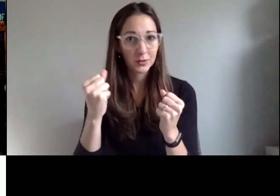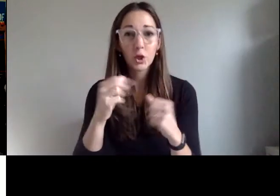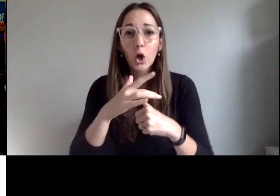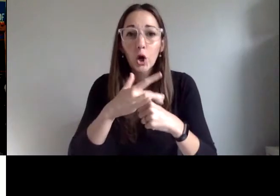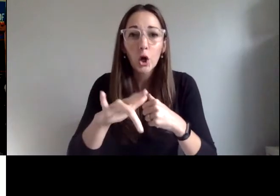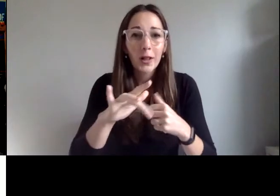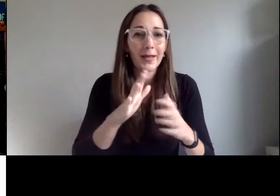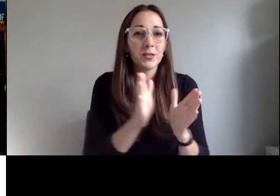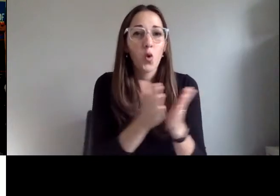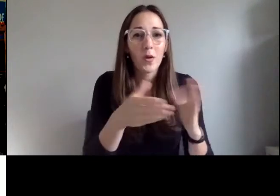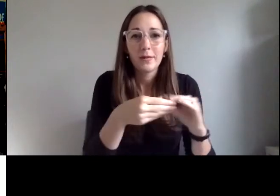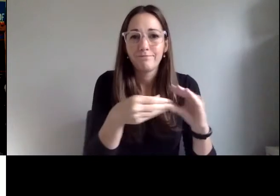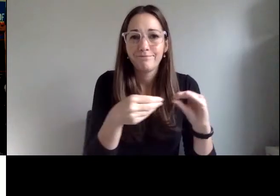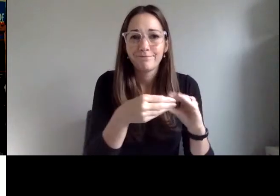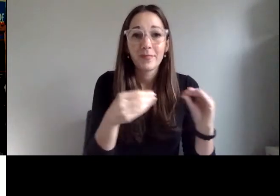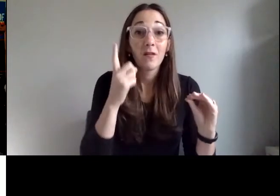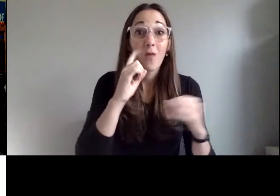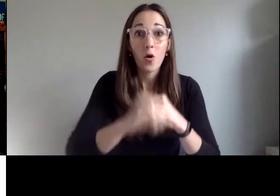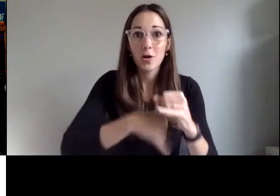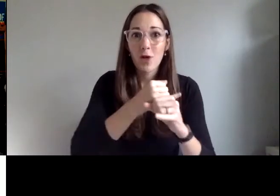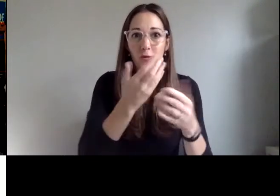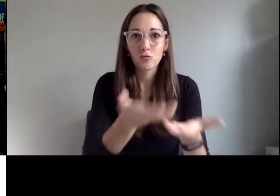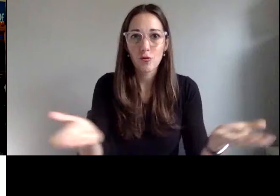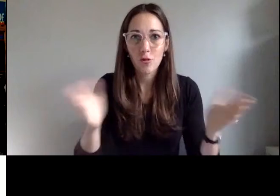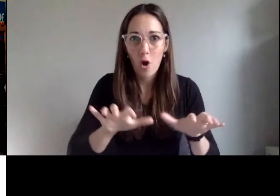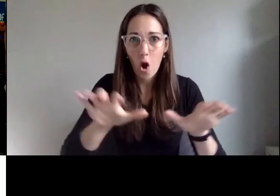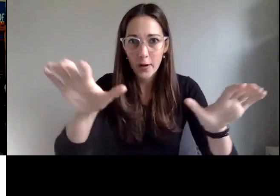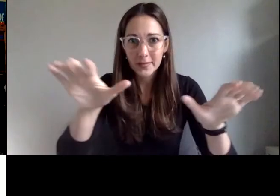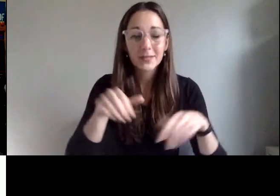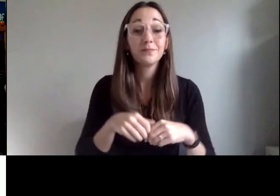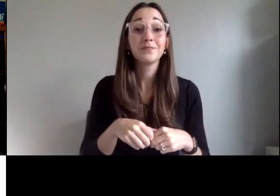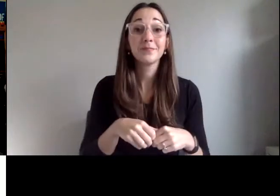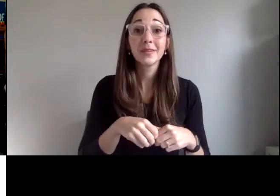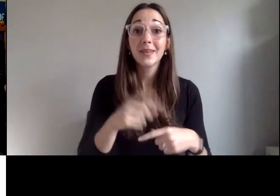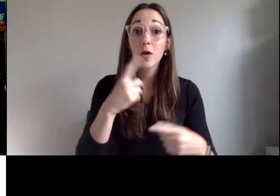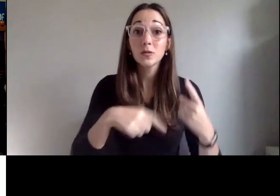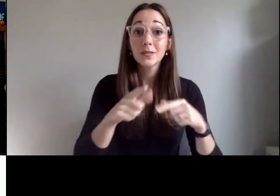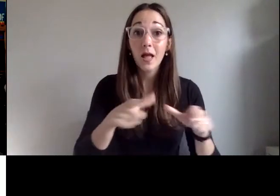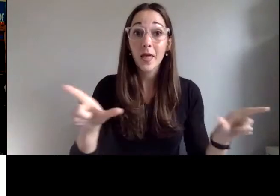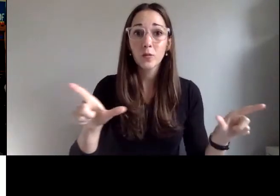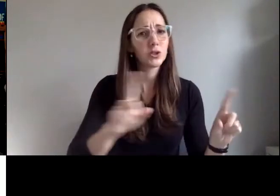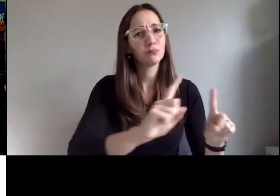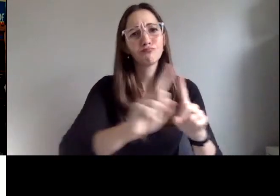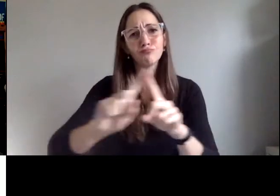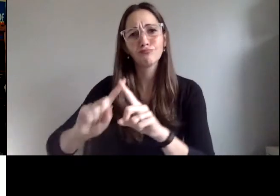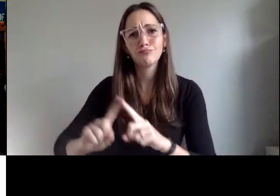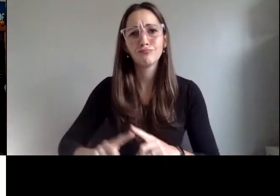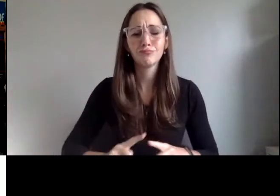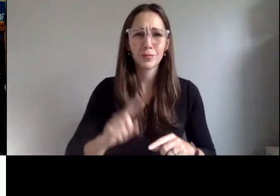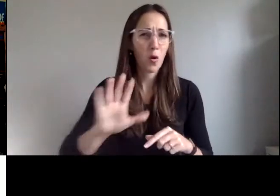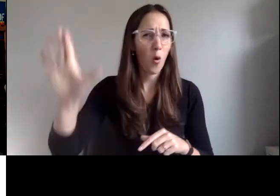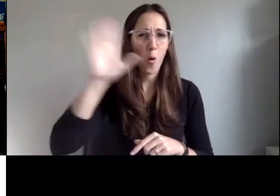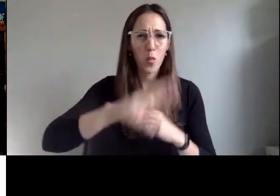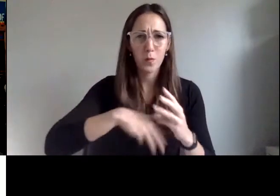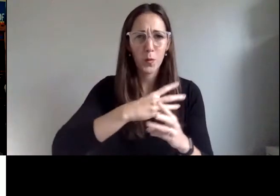language early reading storybooks for an international audience. Sign languages are different around the world. They're